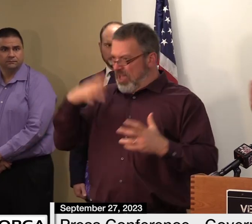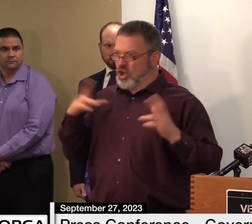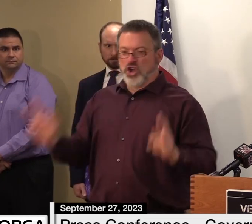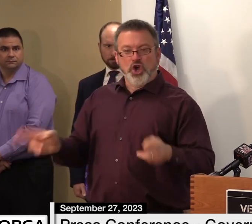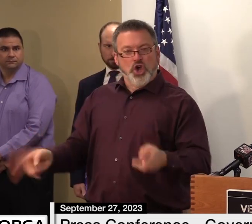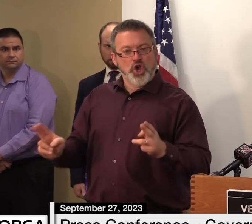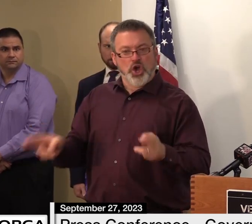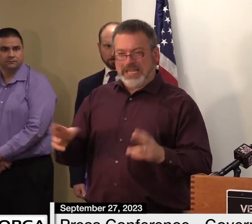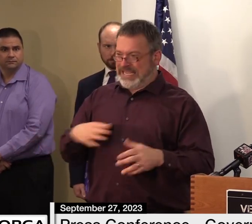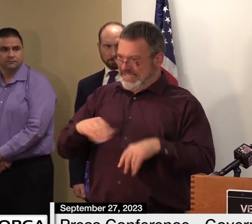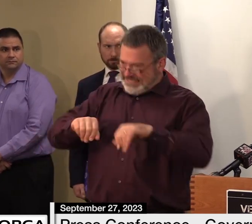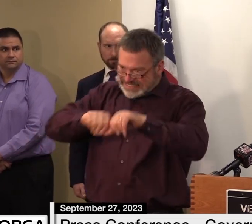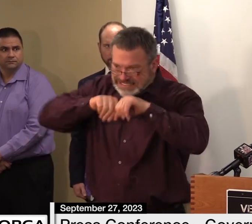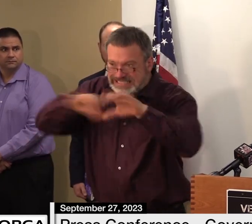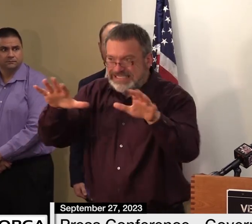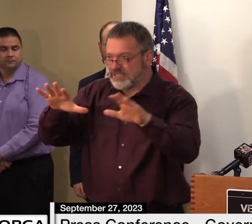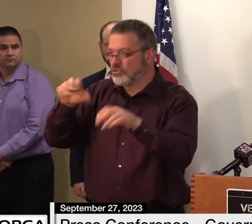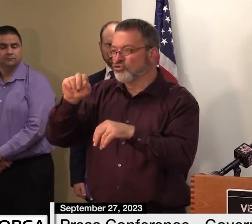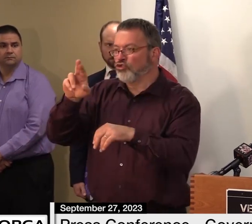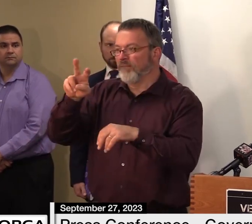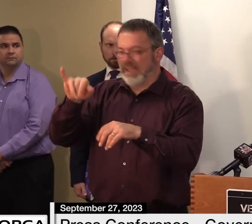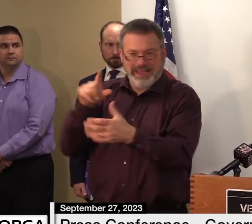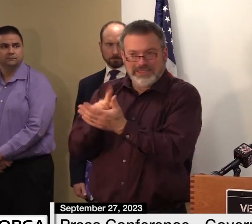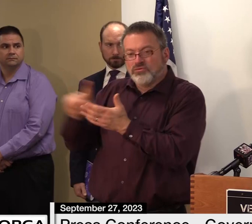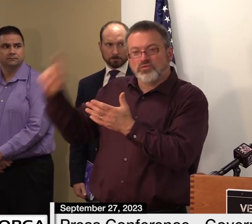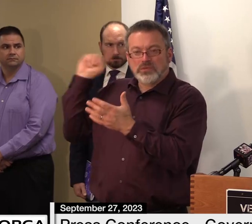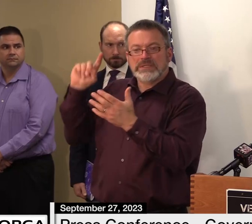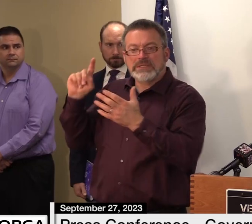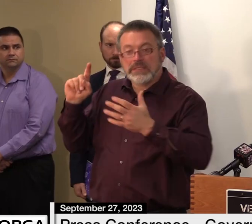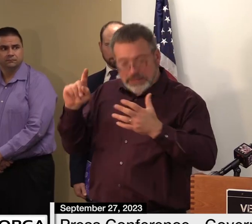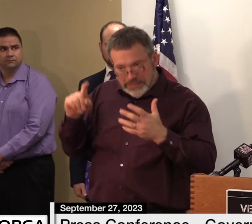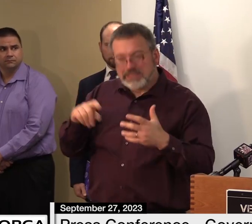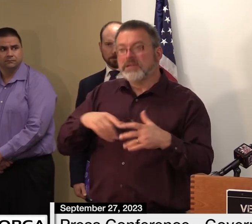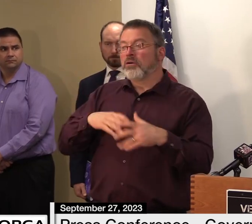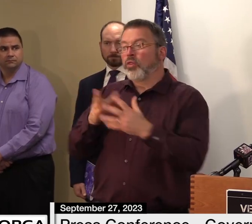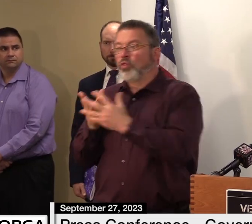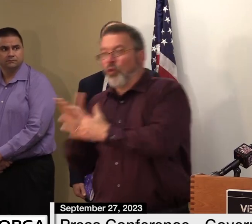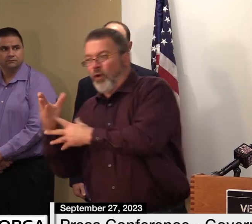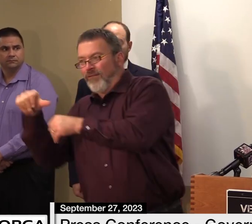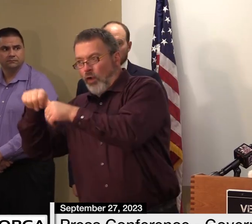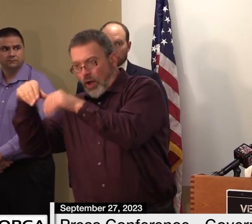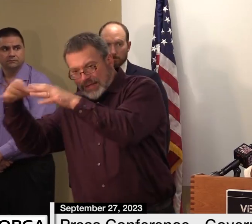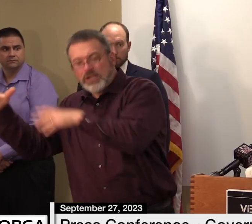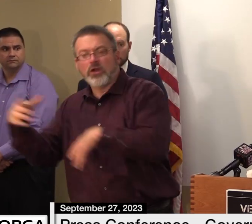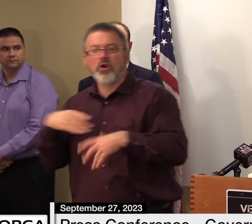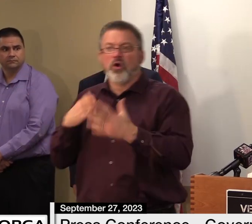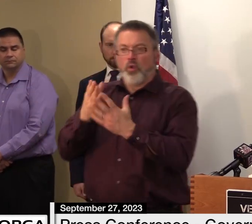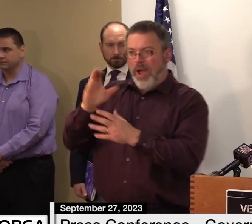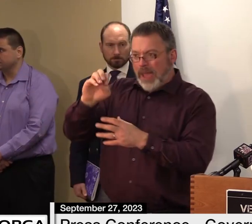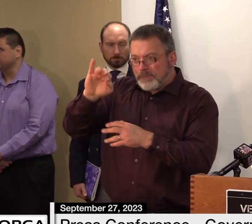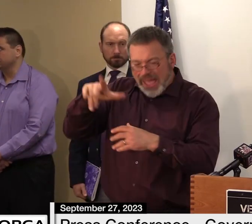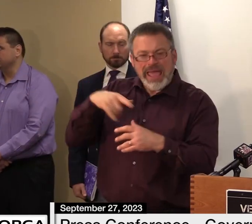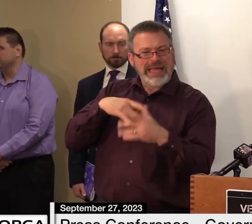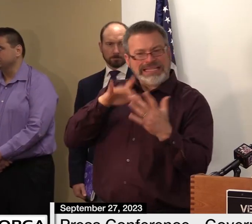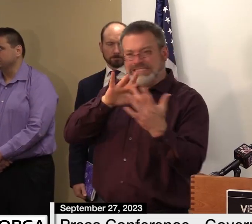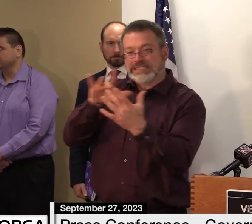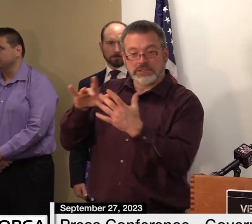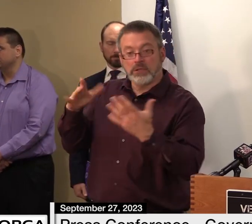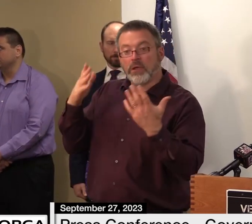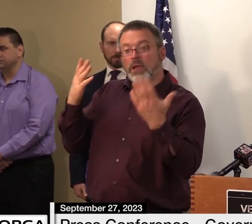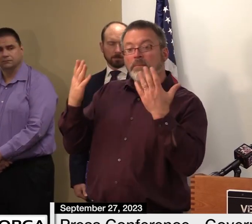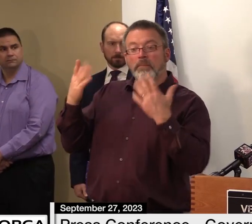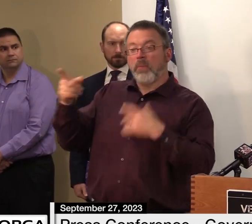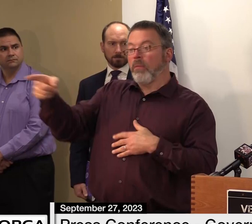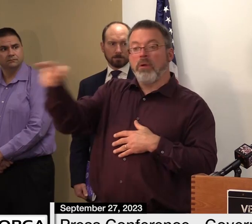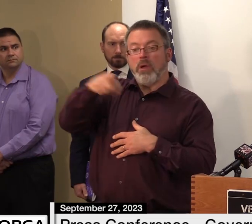survey and reached out to the Fuel Dealers Association and others to make sure that we can, there may be areas of the state